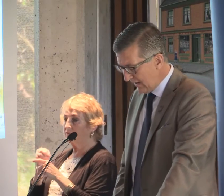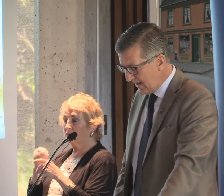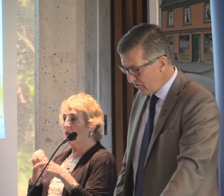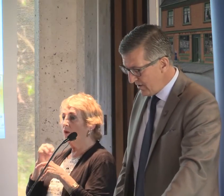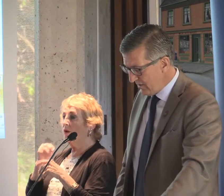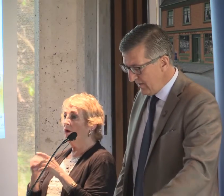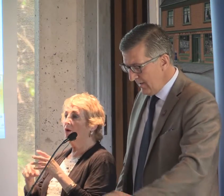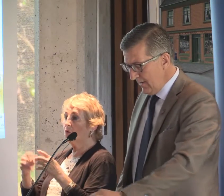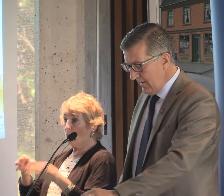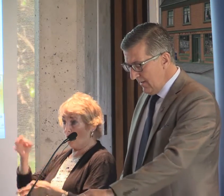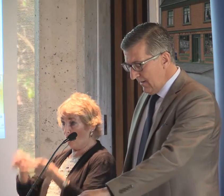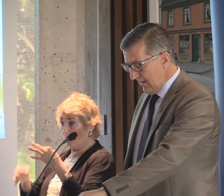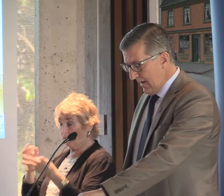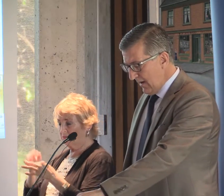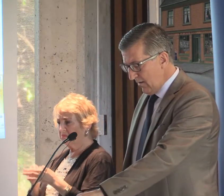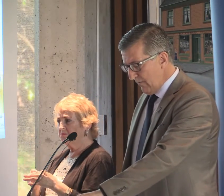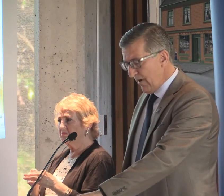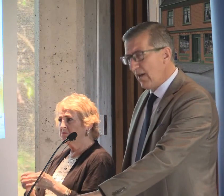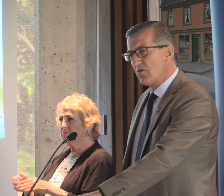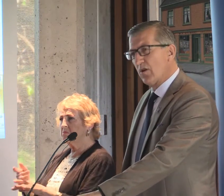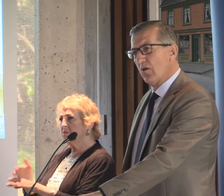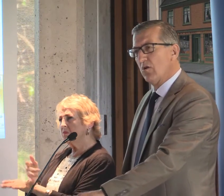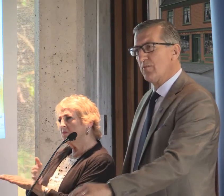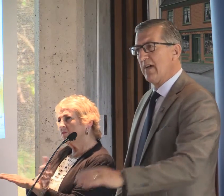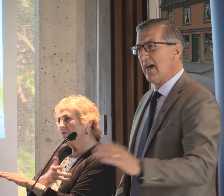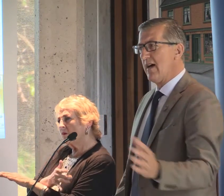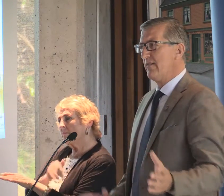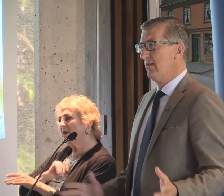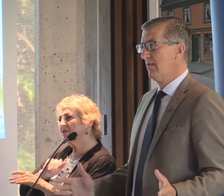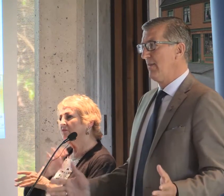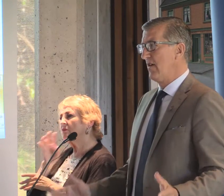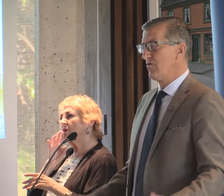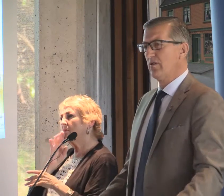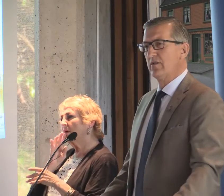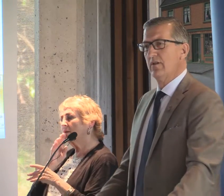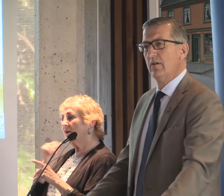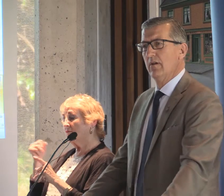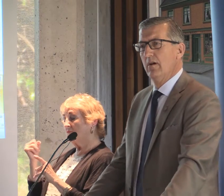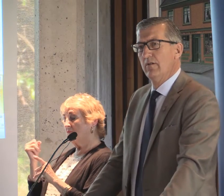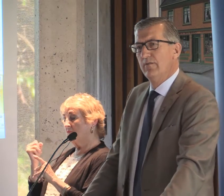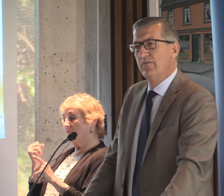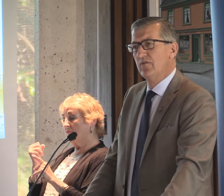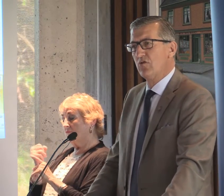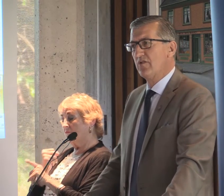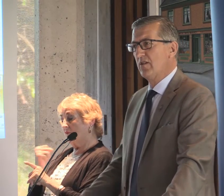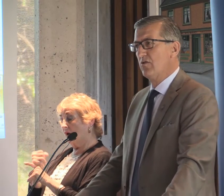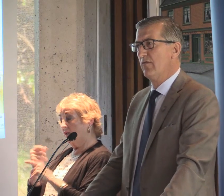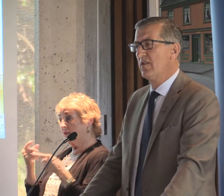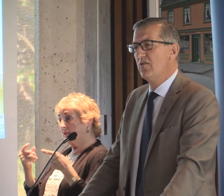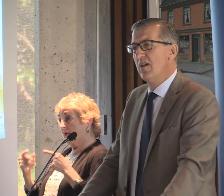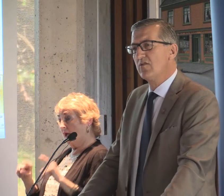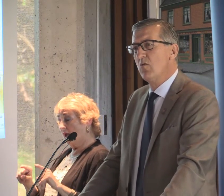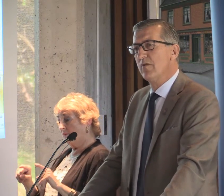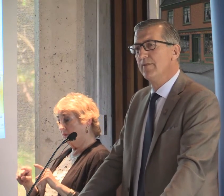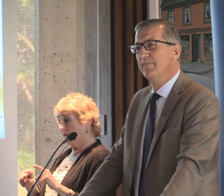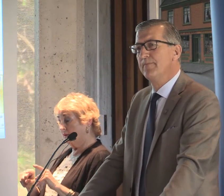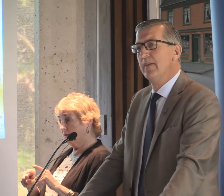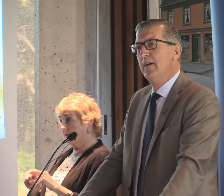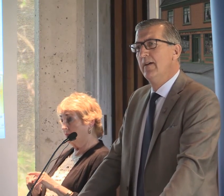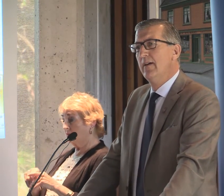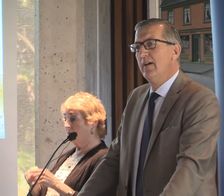prior to last year, how violence occurs beyond the boundaries of the jurisdiction of the St. John's